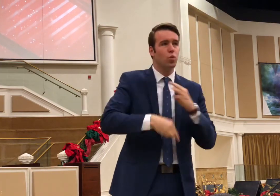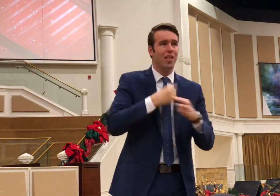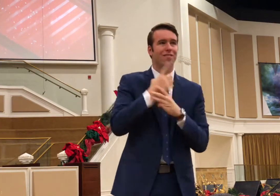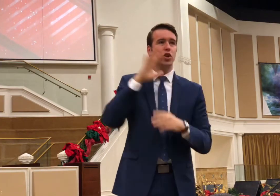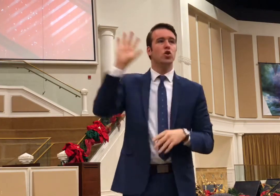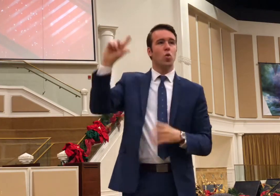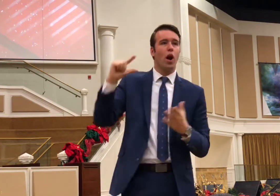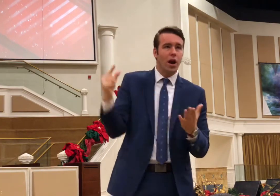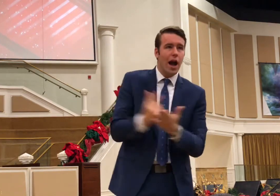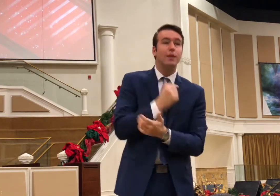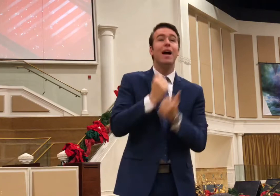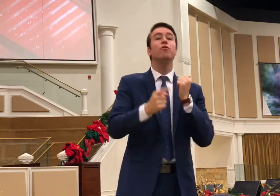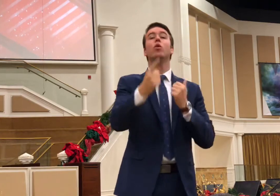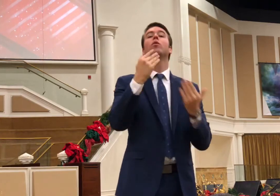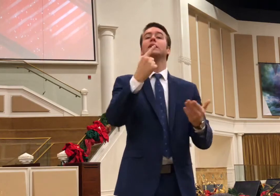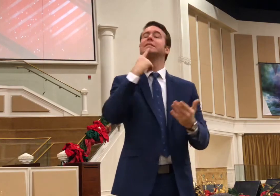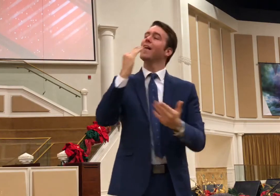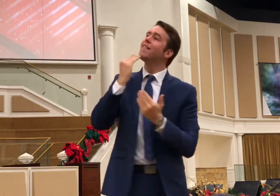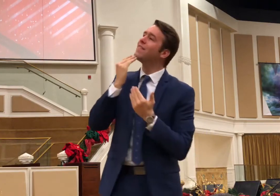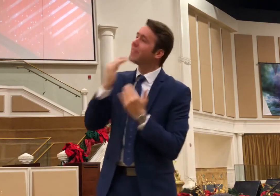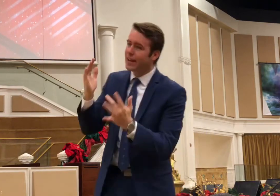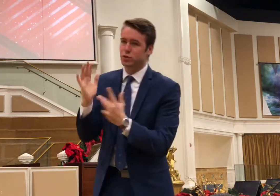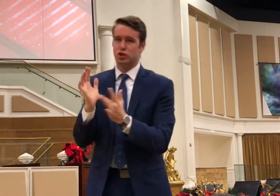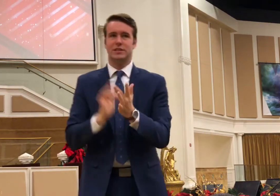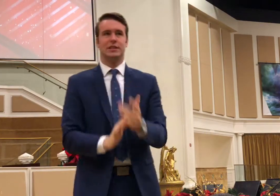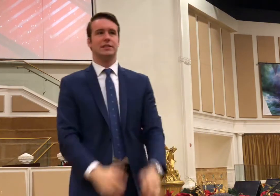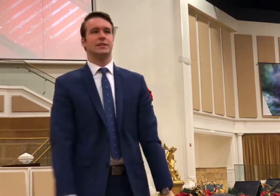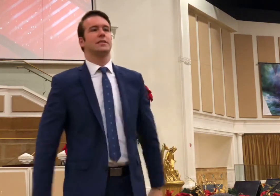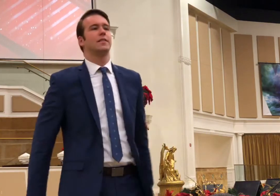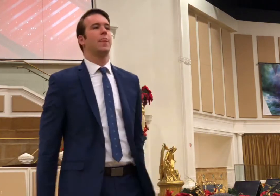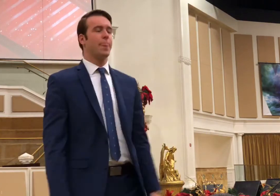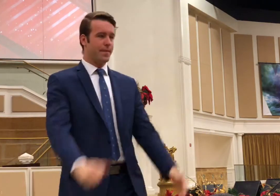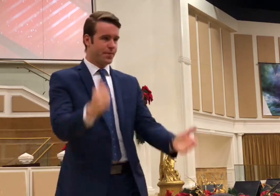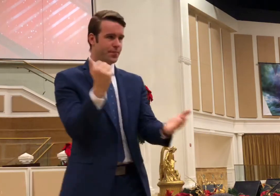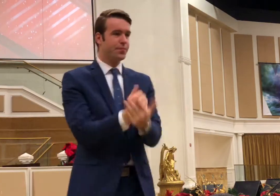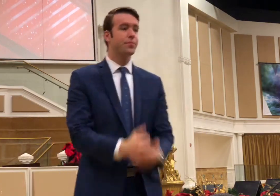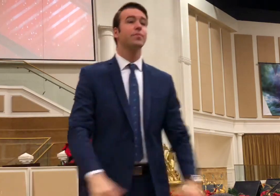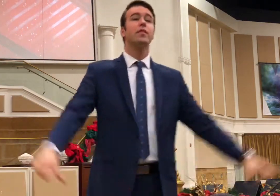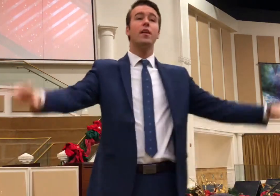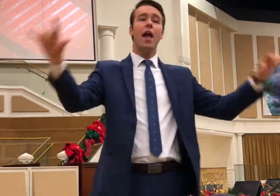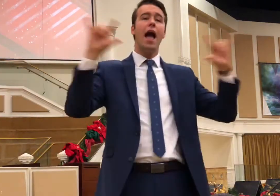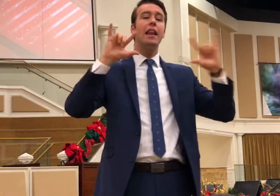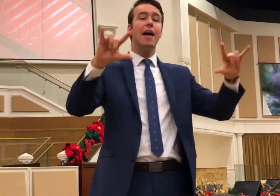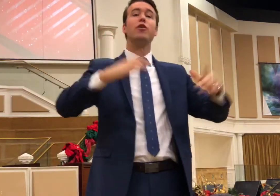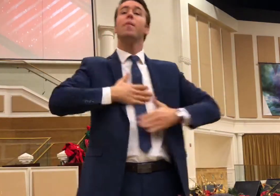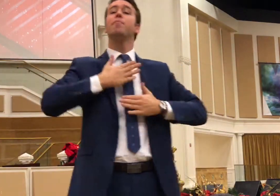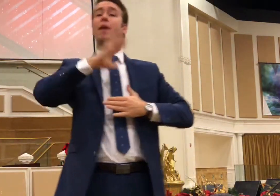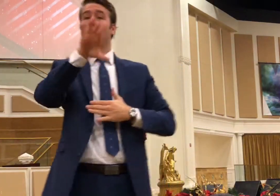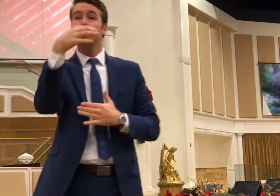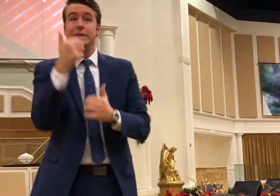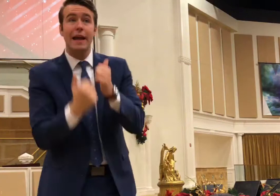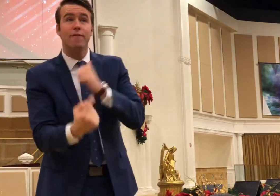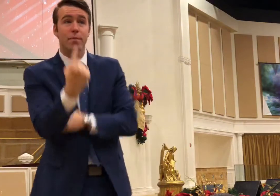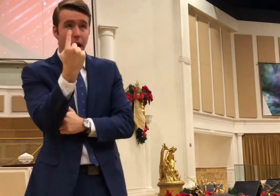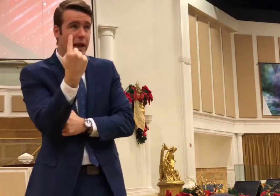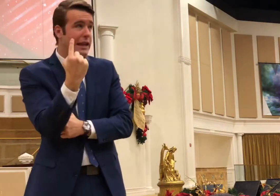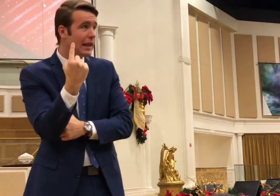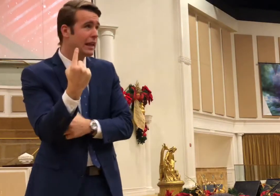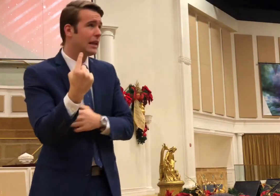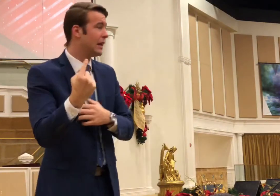your gospel. Everybody say, thank you, Jesus. Amen. Well, I love you. Merry Christmas, everybody.